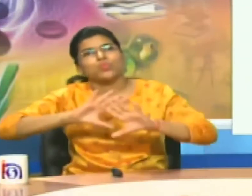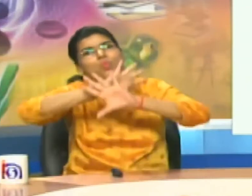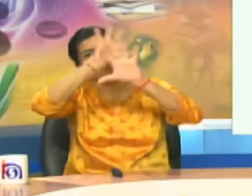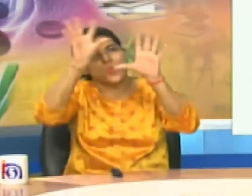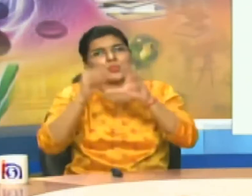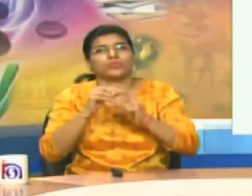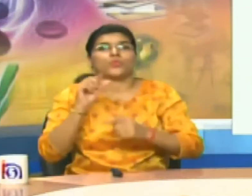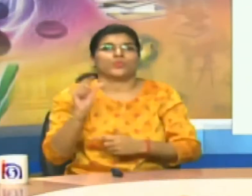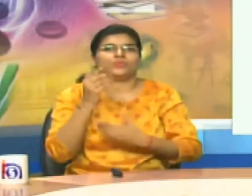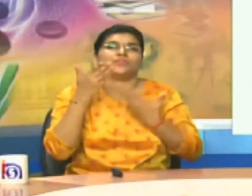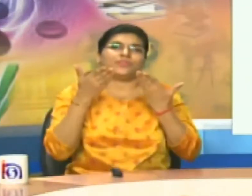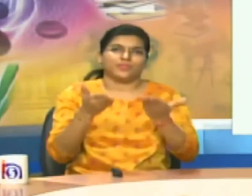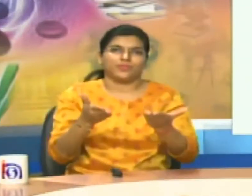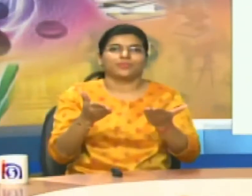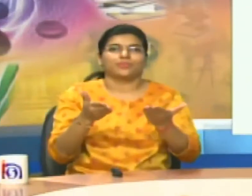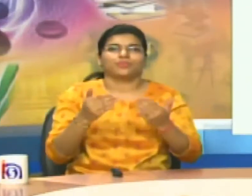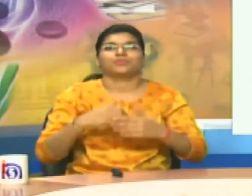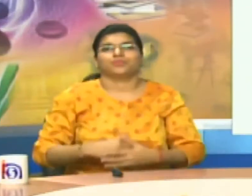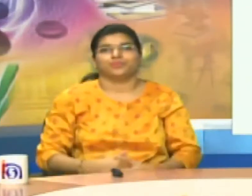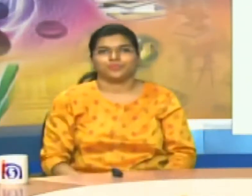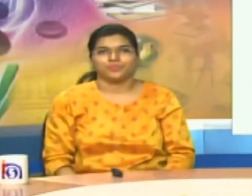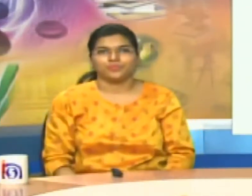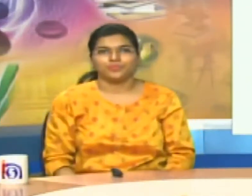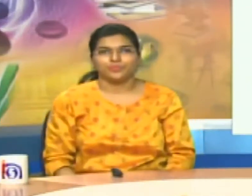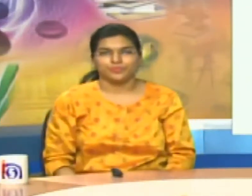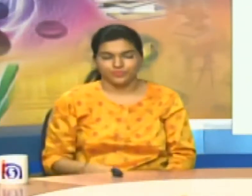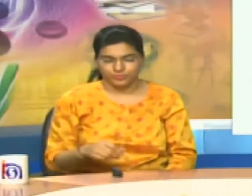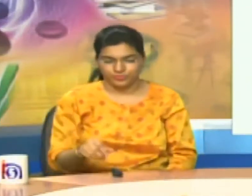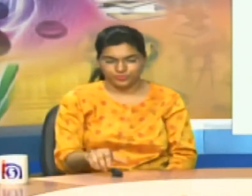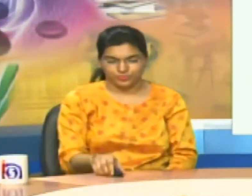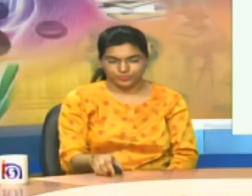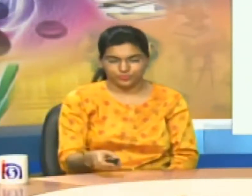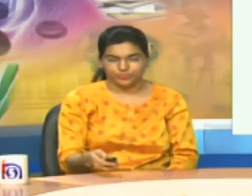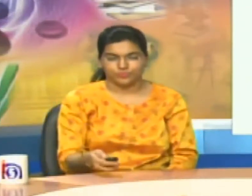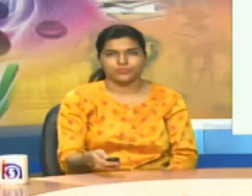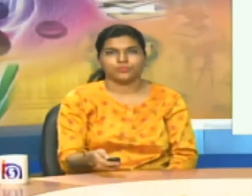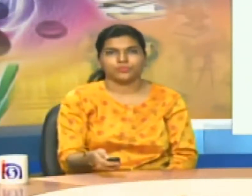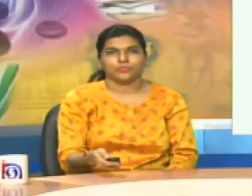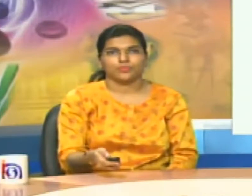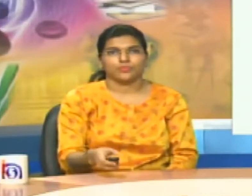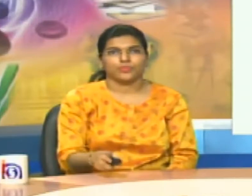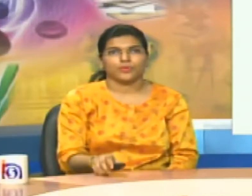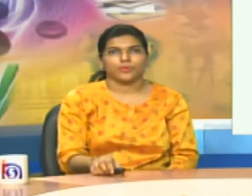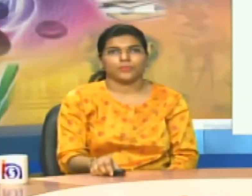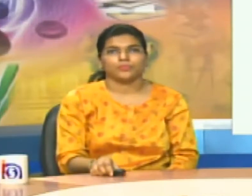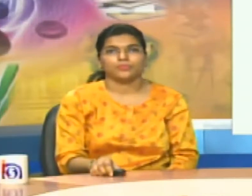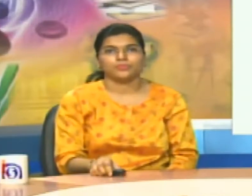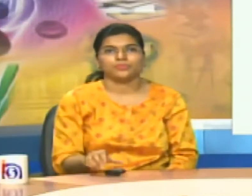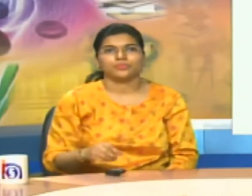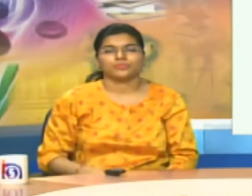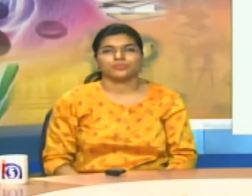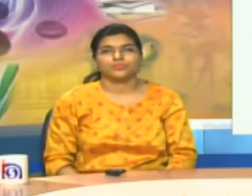accounts and different works which are interlinked, that we will understand in this.